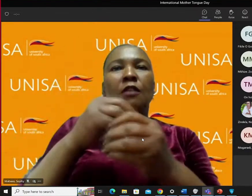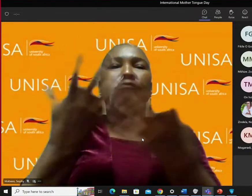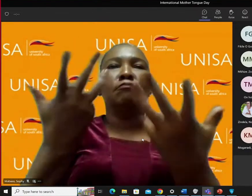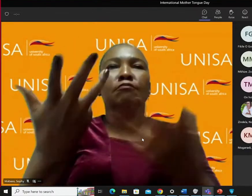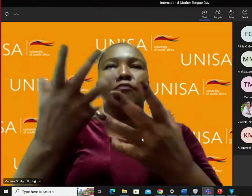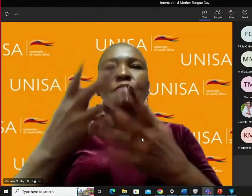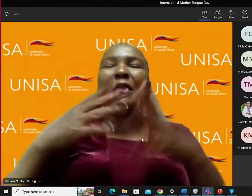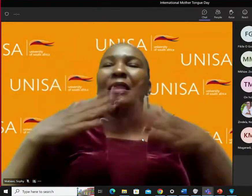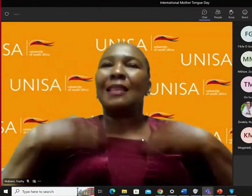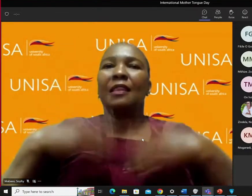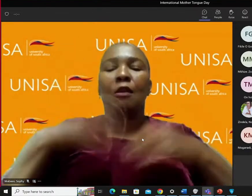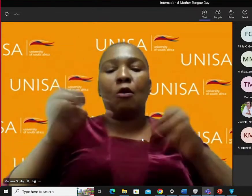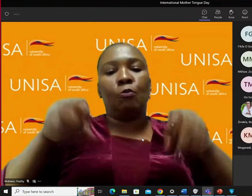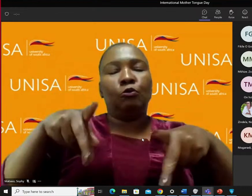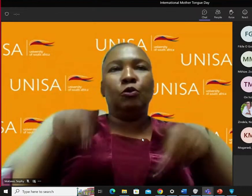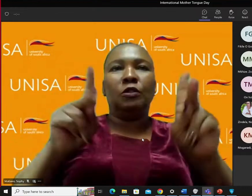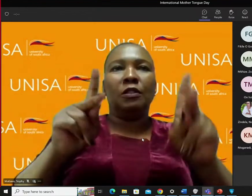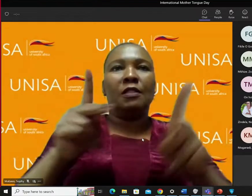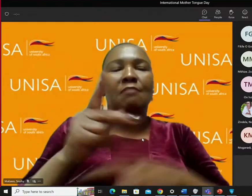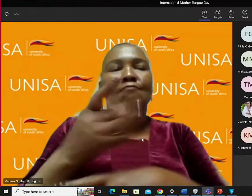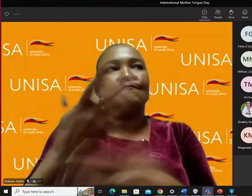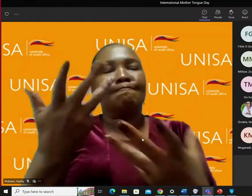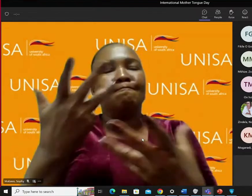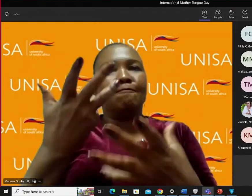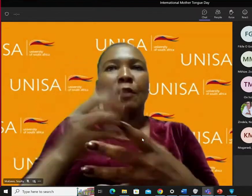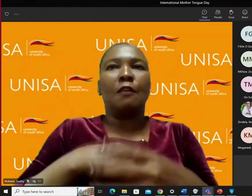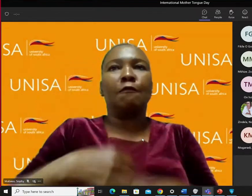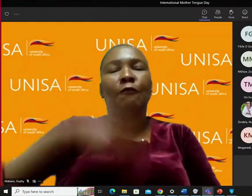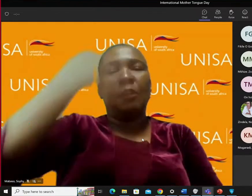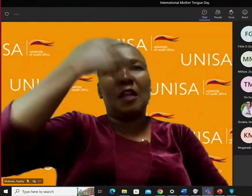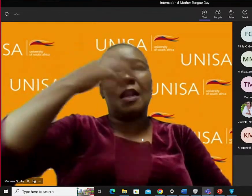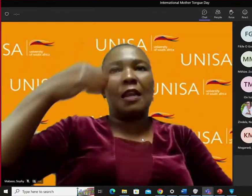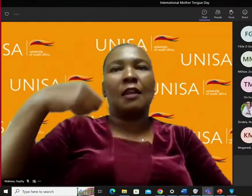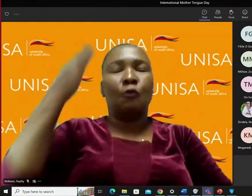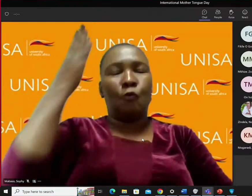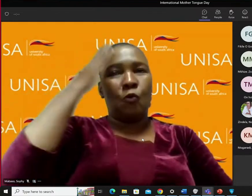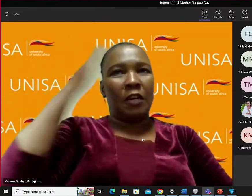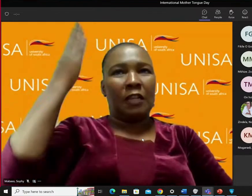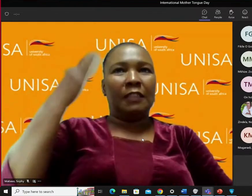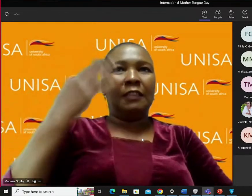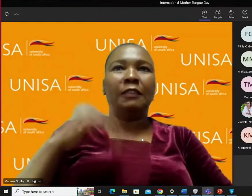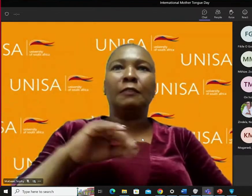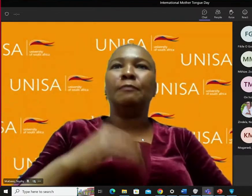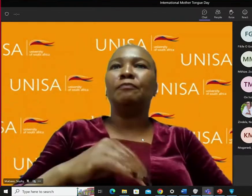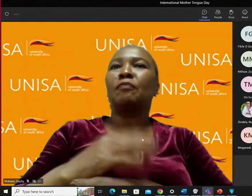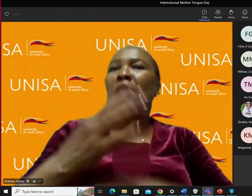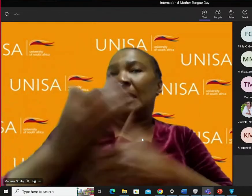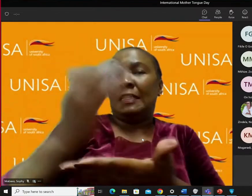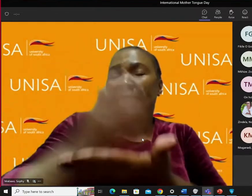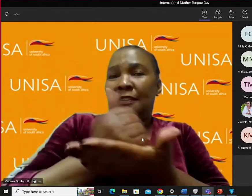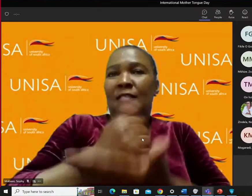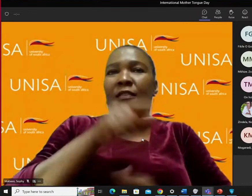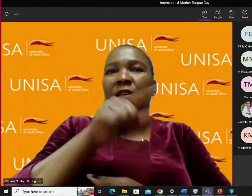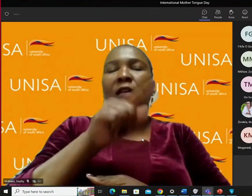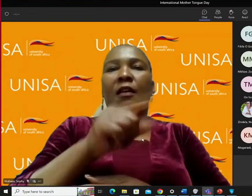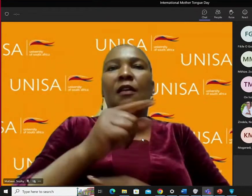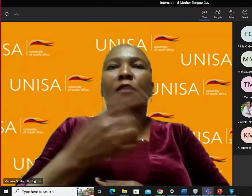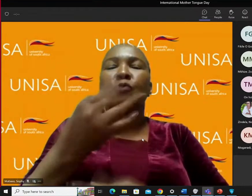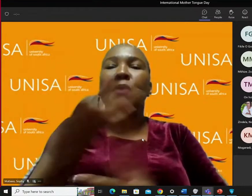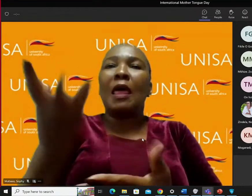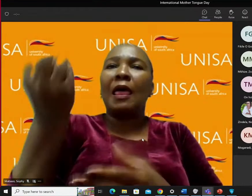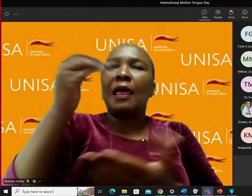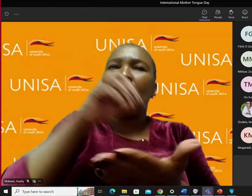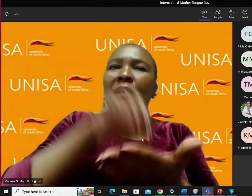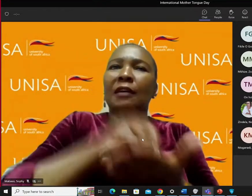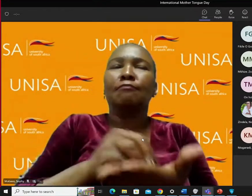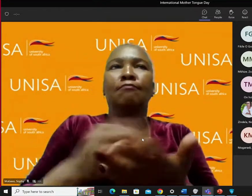exciting opportunity for indigenous knowledge preservation, in that you can add terms,